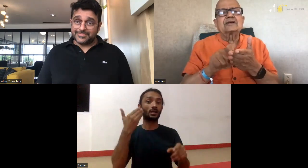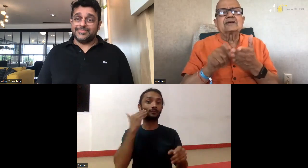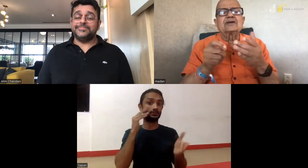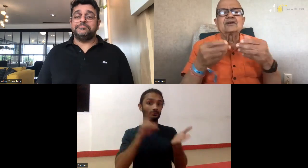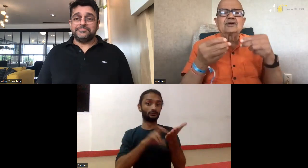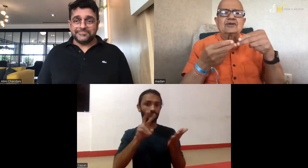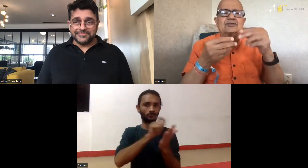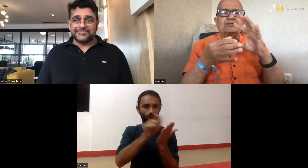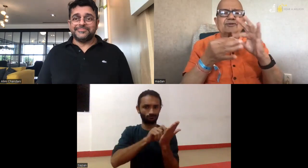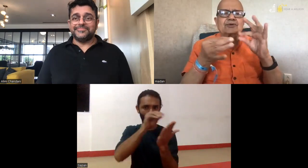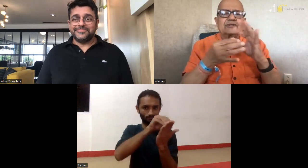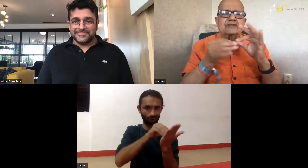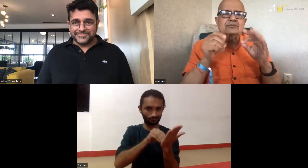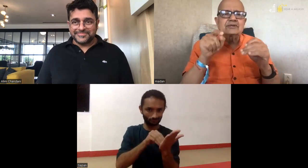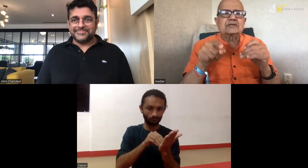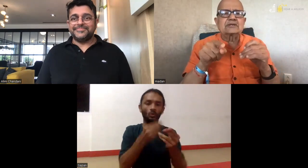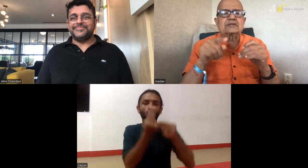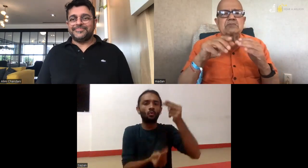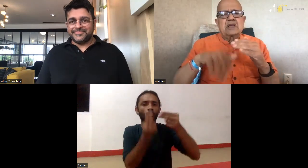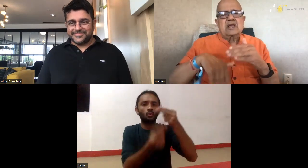it.